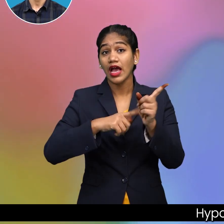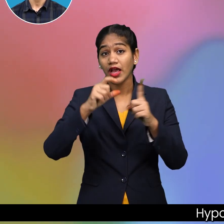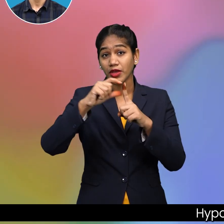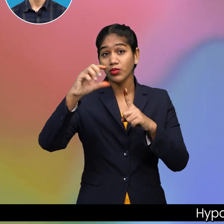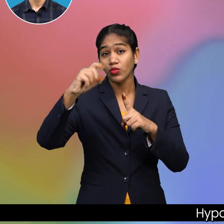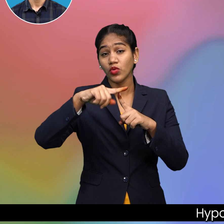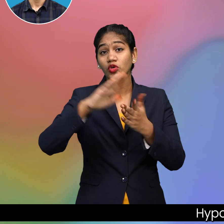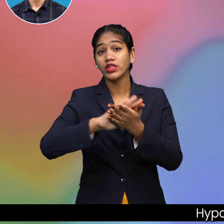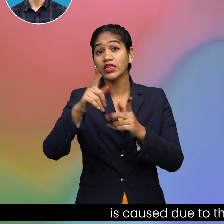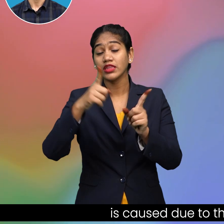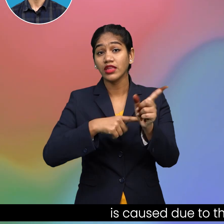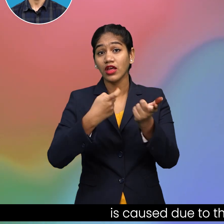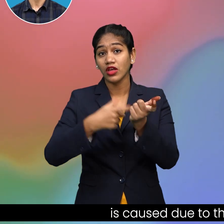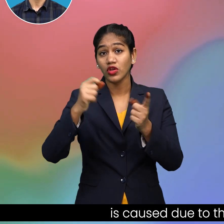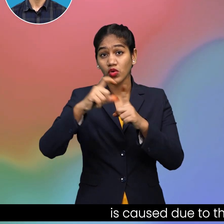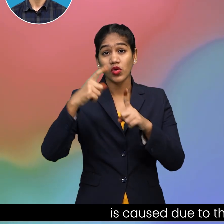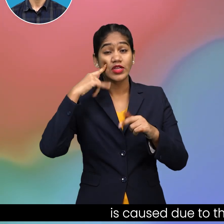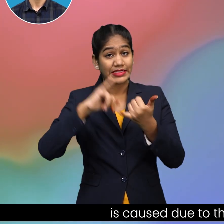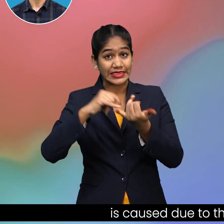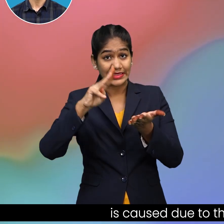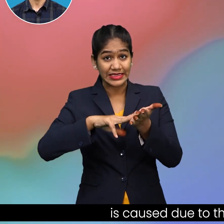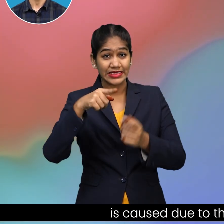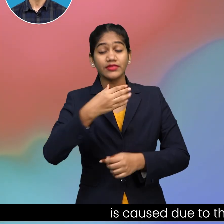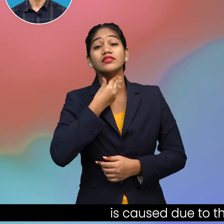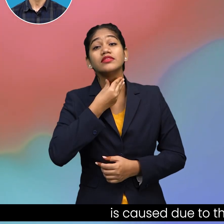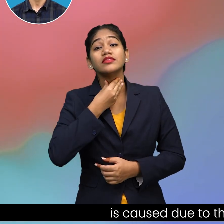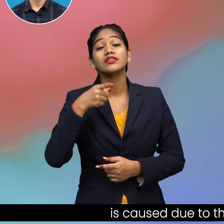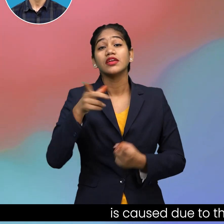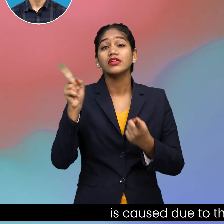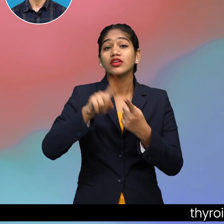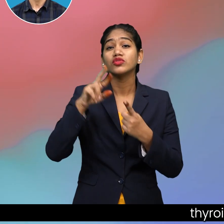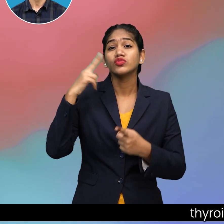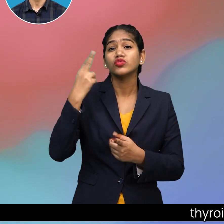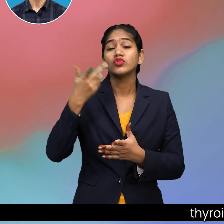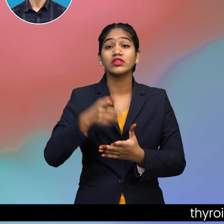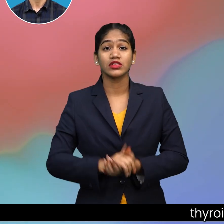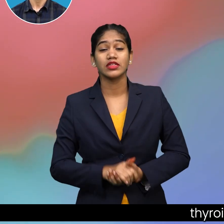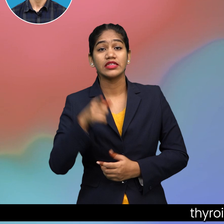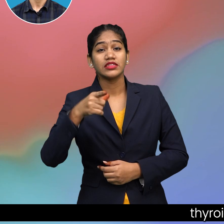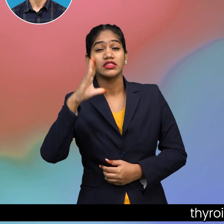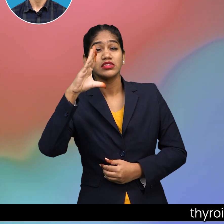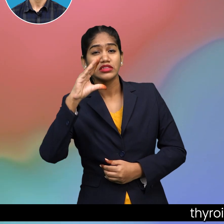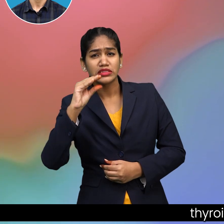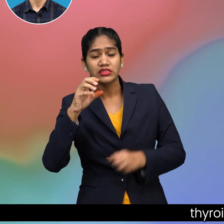Hypothyroidism is caused due to the decreased secretion of thyroid hormones.